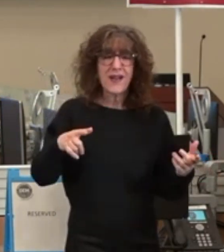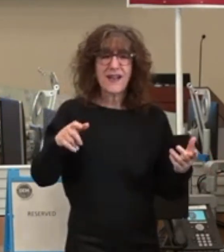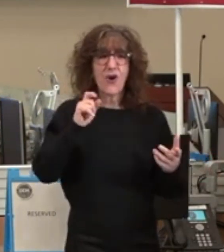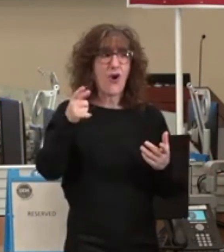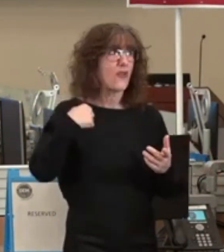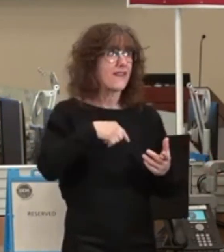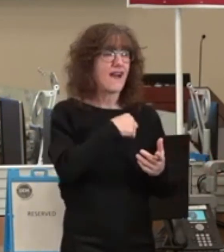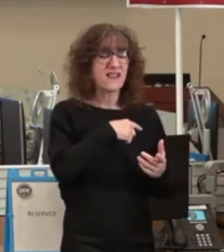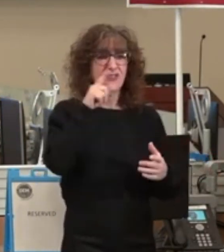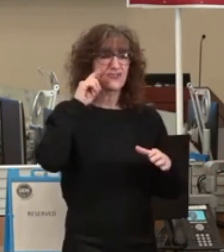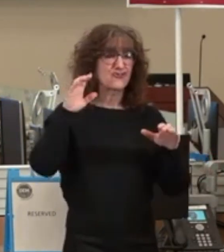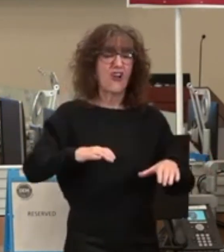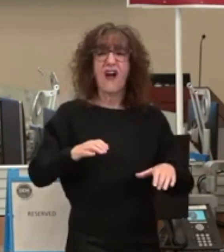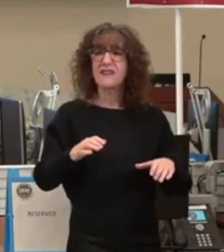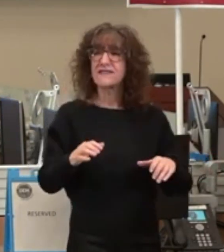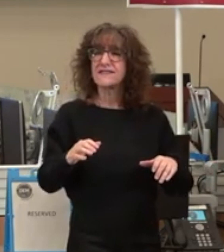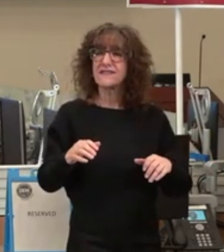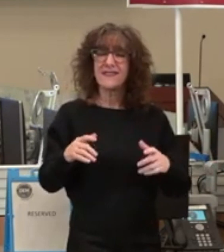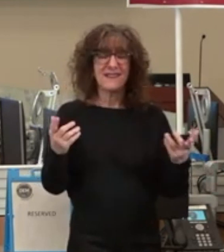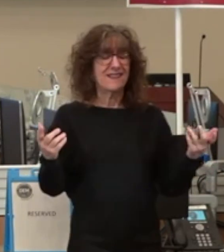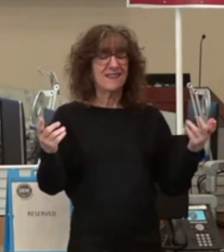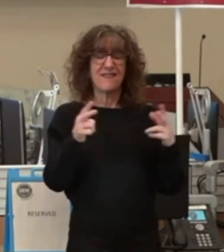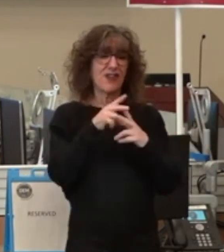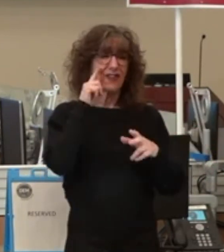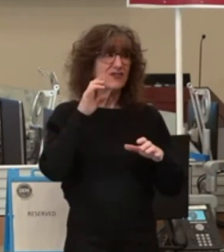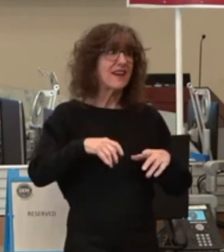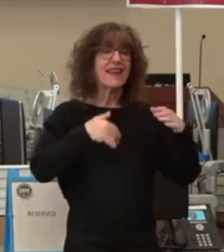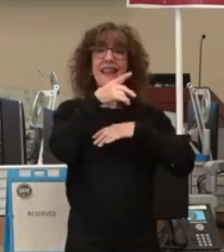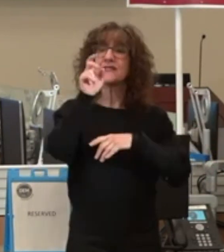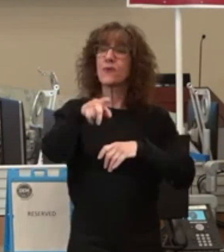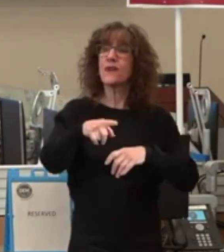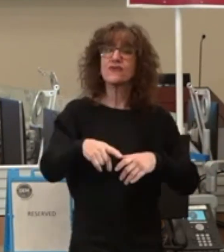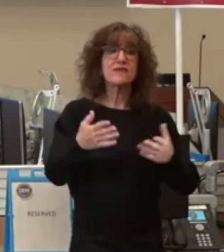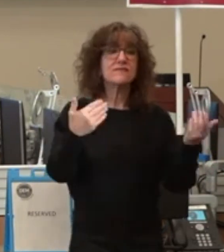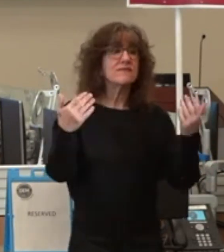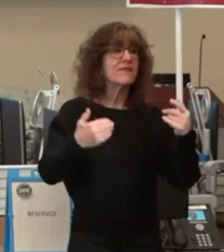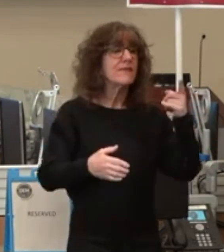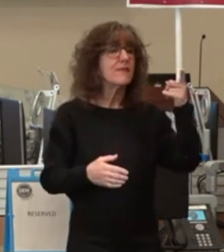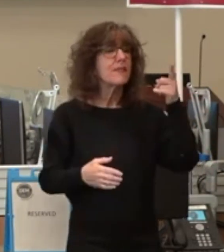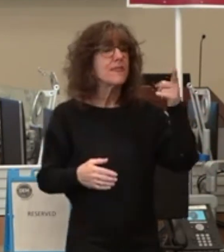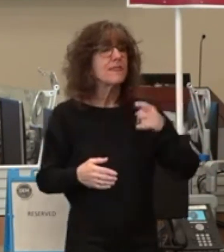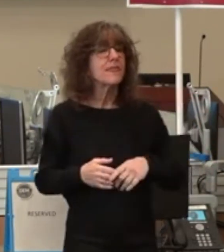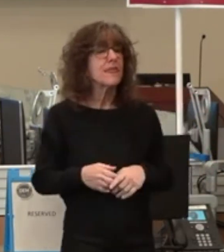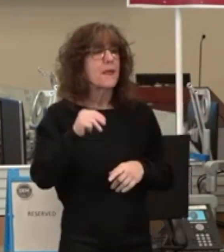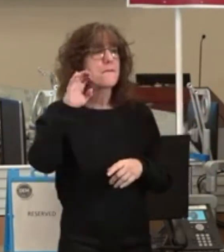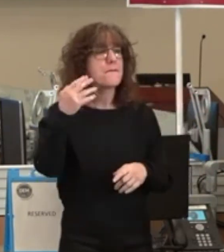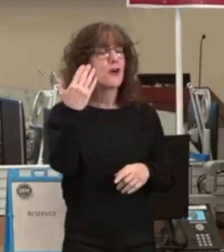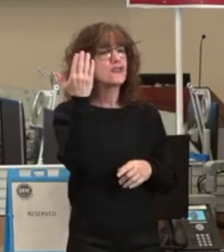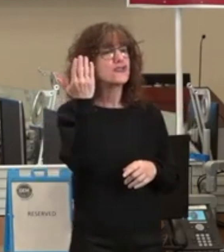of us are shocked. I mean, these are pretty shocking facts. Next question. So, What was the March